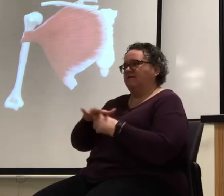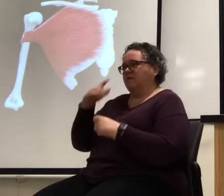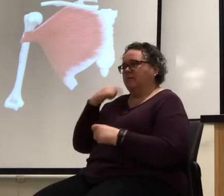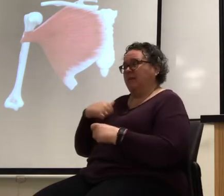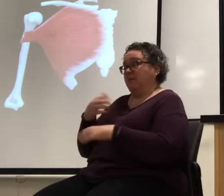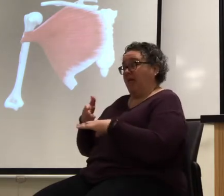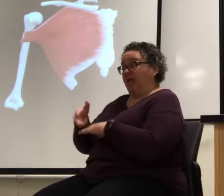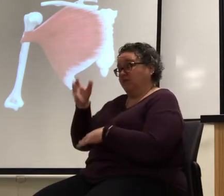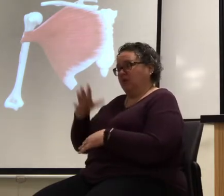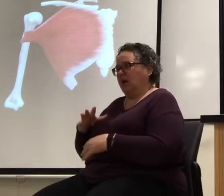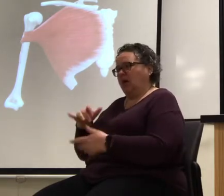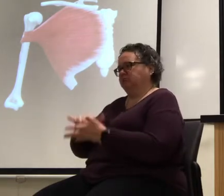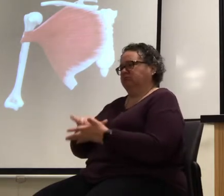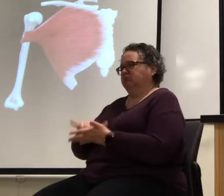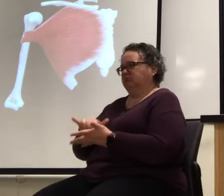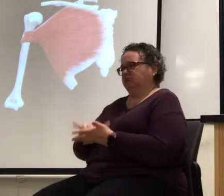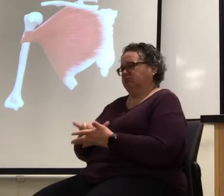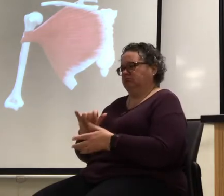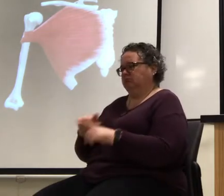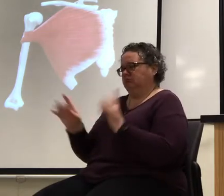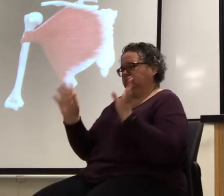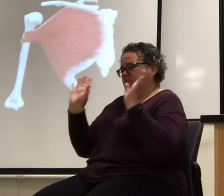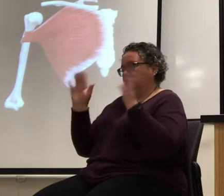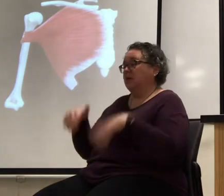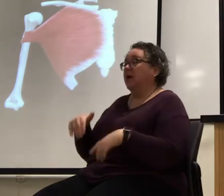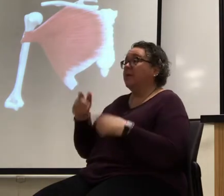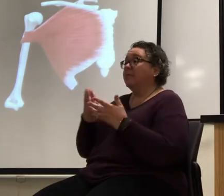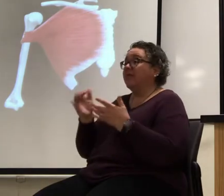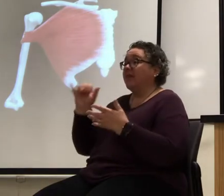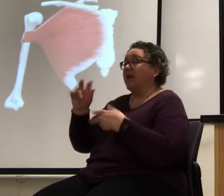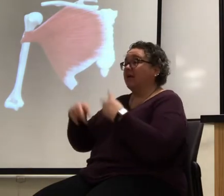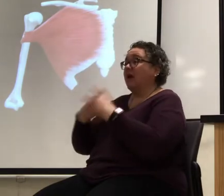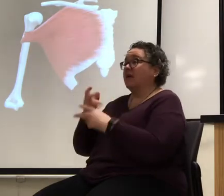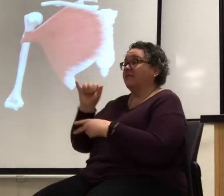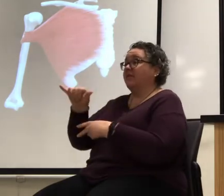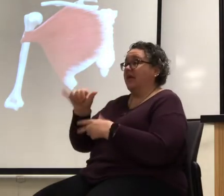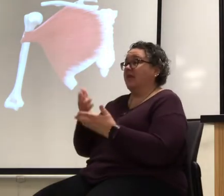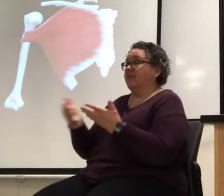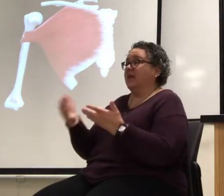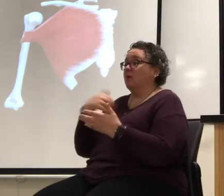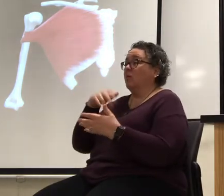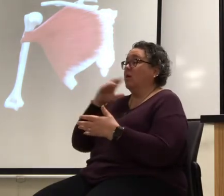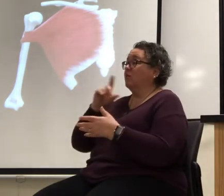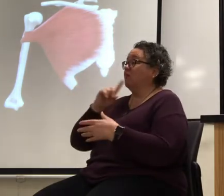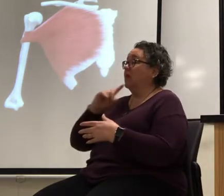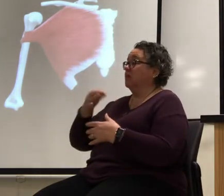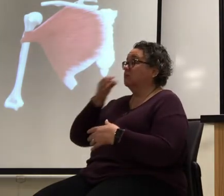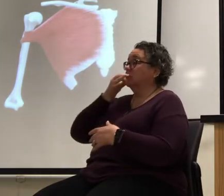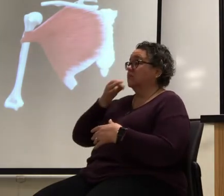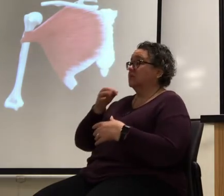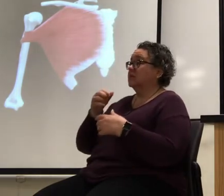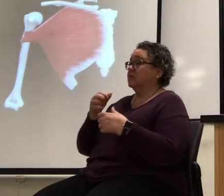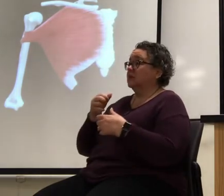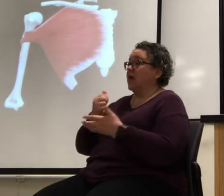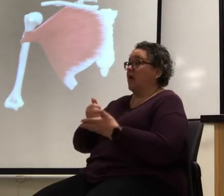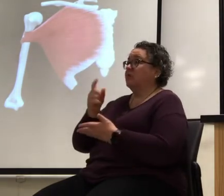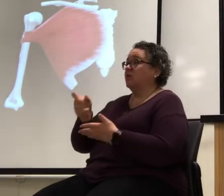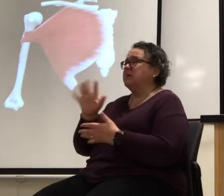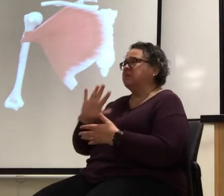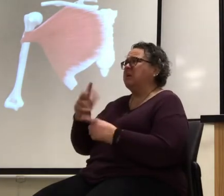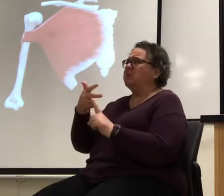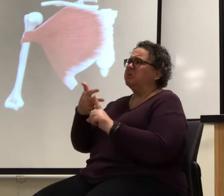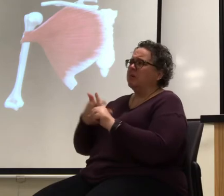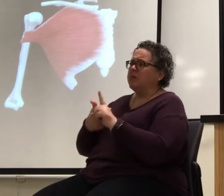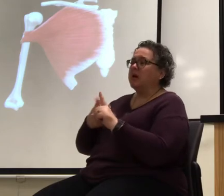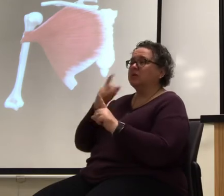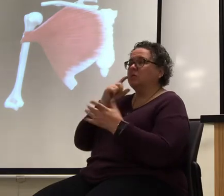after guy. But anyways, things like that will really get you in shape. It takes about, I would say, 3 months. You'll